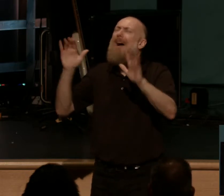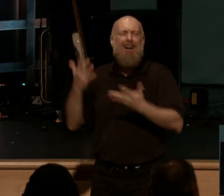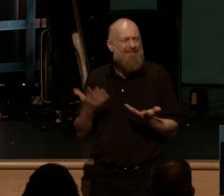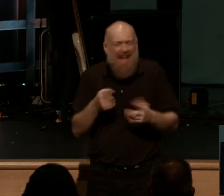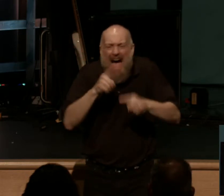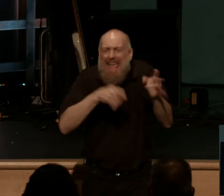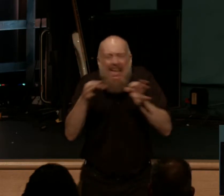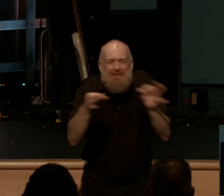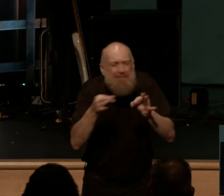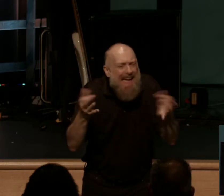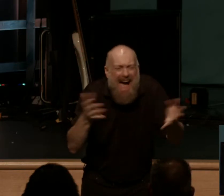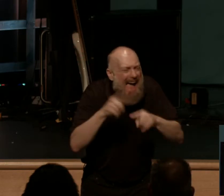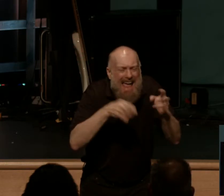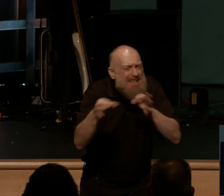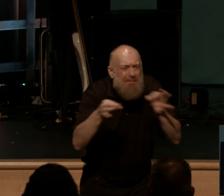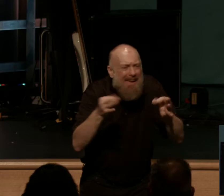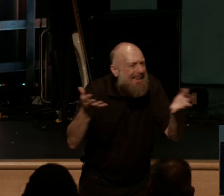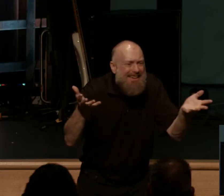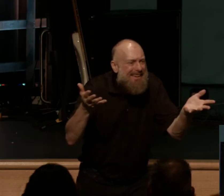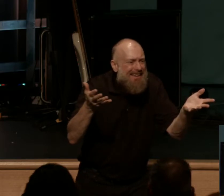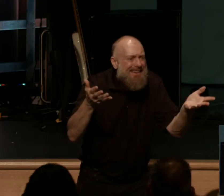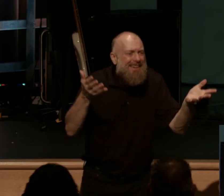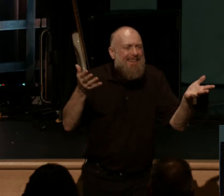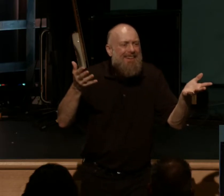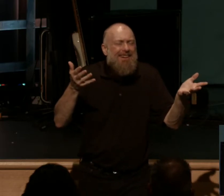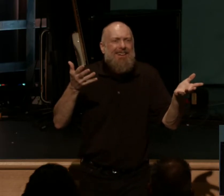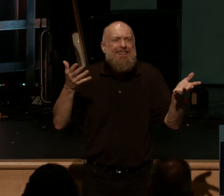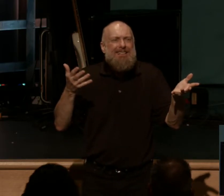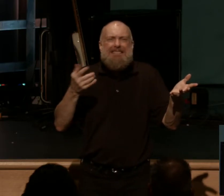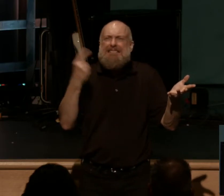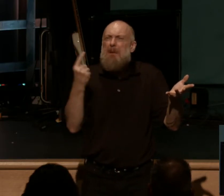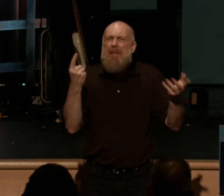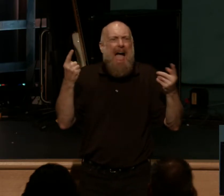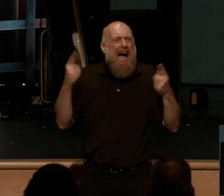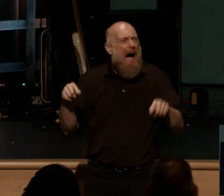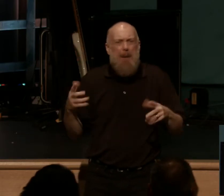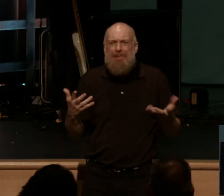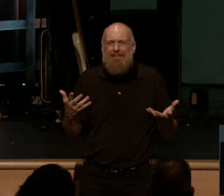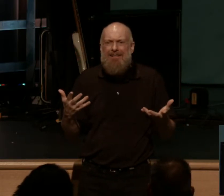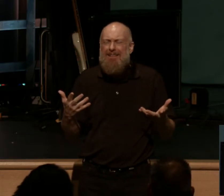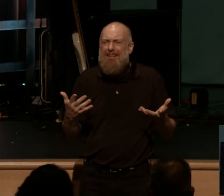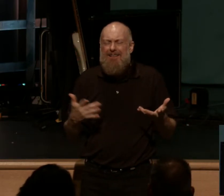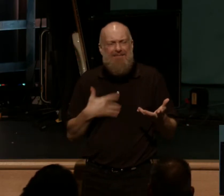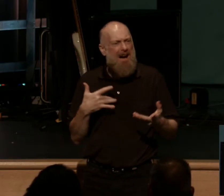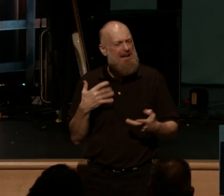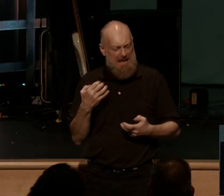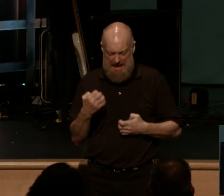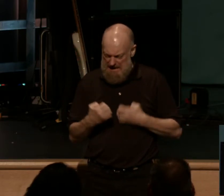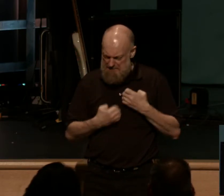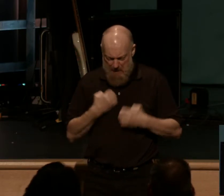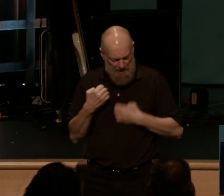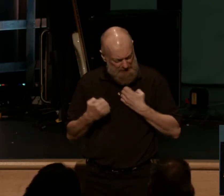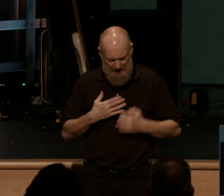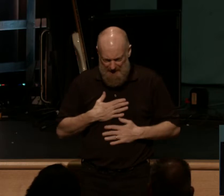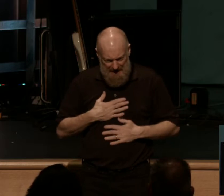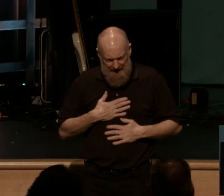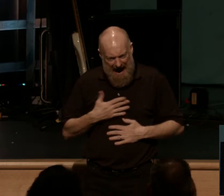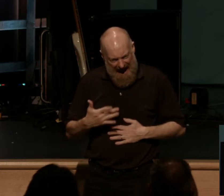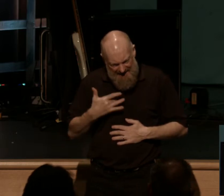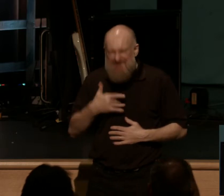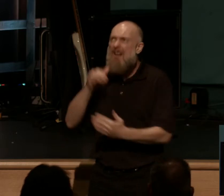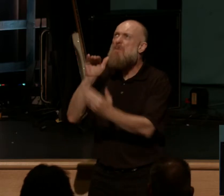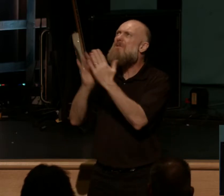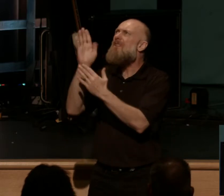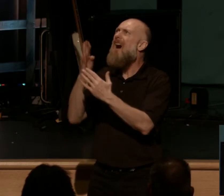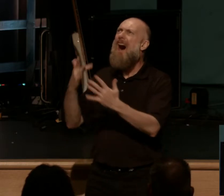can't fully explain why, and I don't really care to. It wasn't like something happened. It wasn't some kind of emotional moment of something triggered. It's just kind of the presence of God